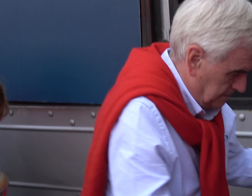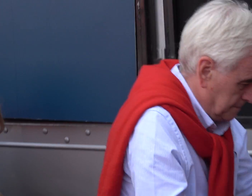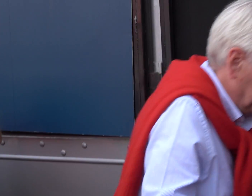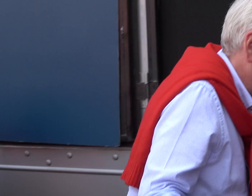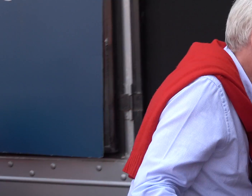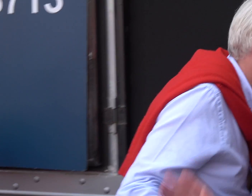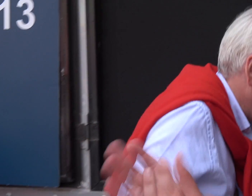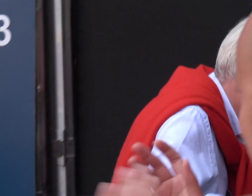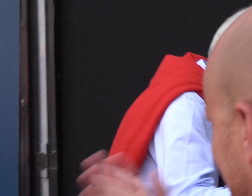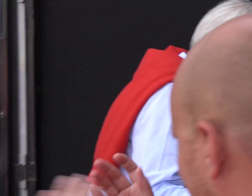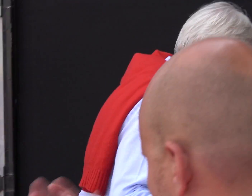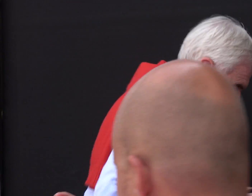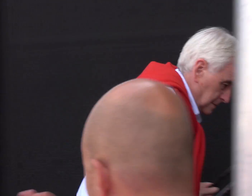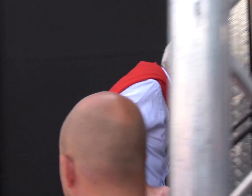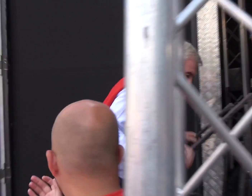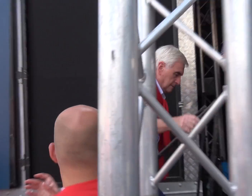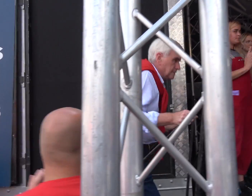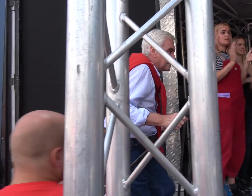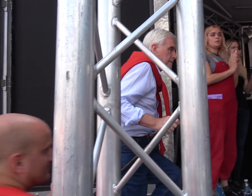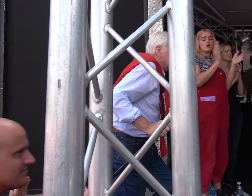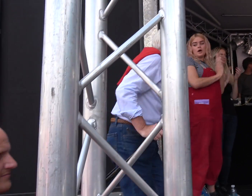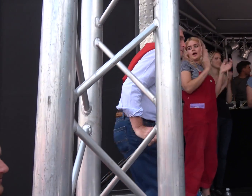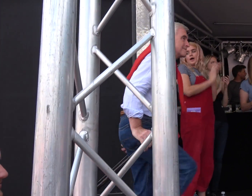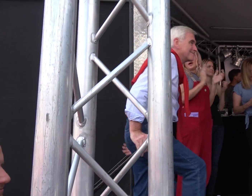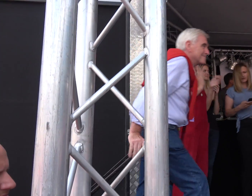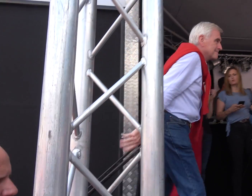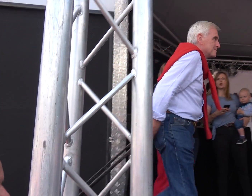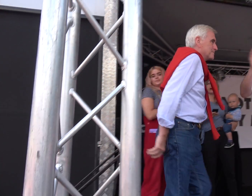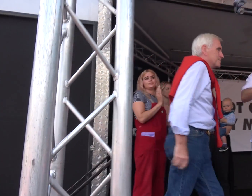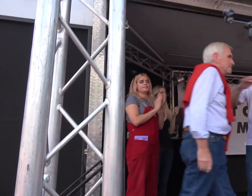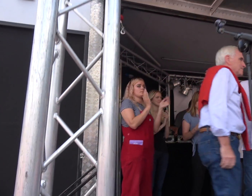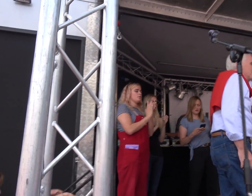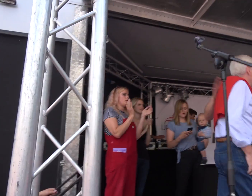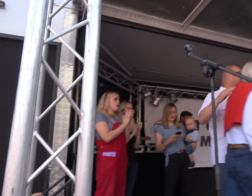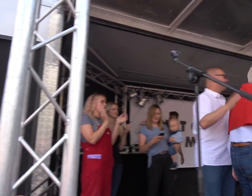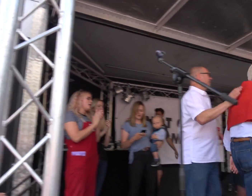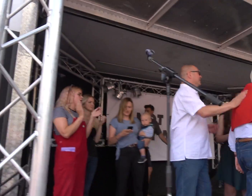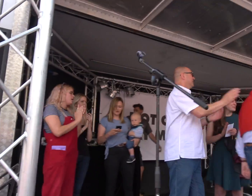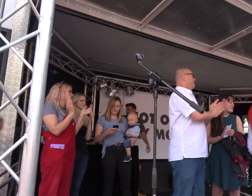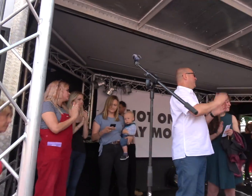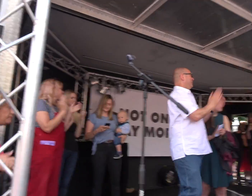huge welcome for John McDonnell, the next Chancellor of our economy.